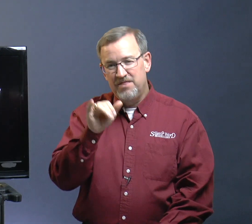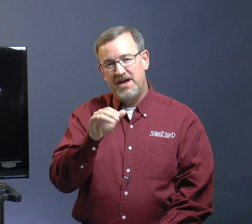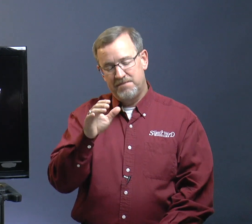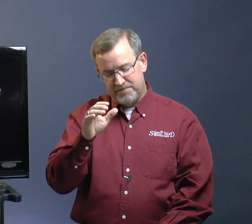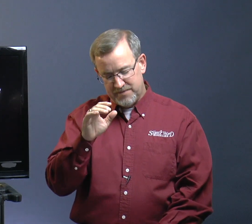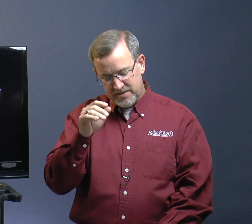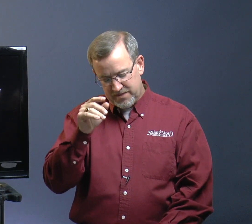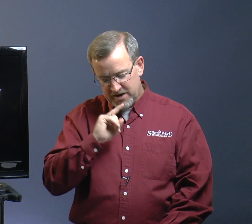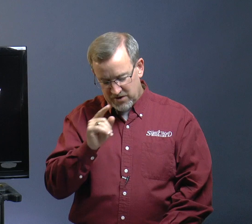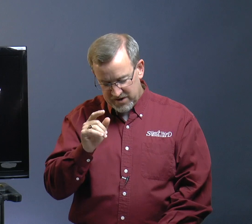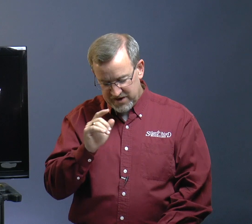that